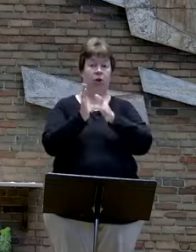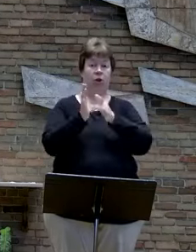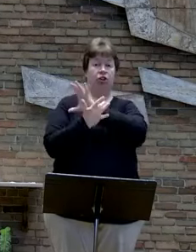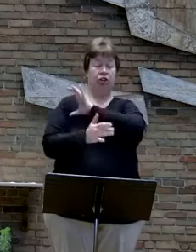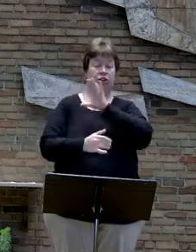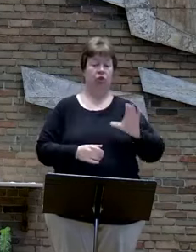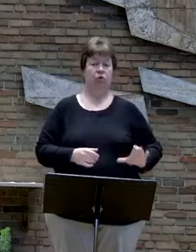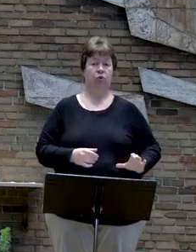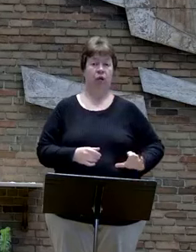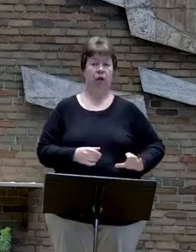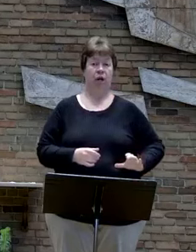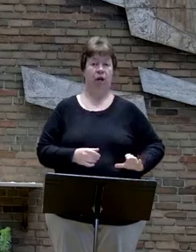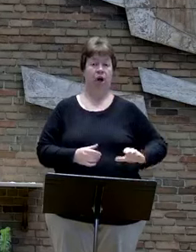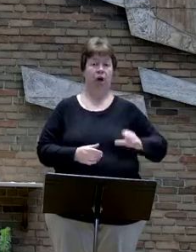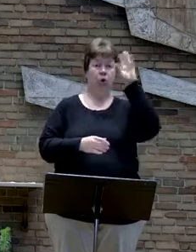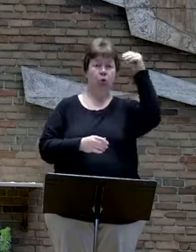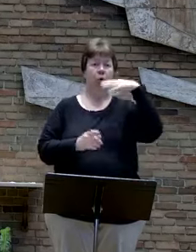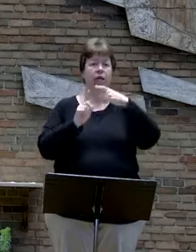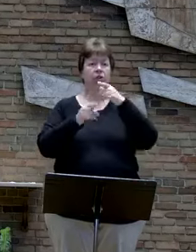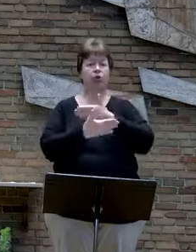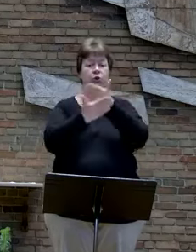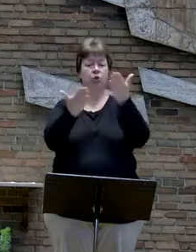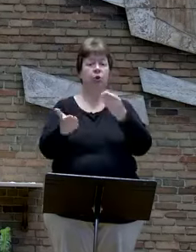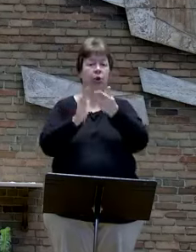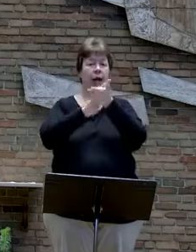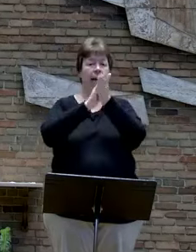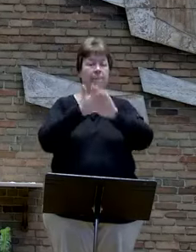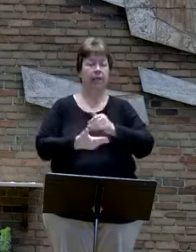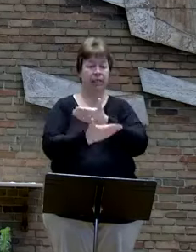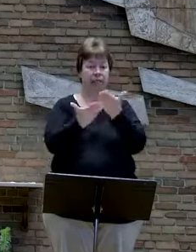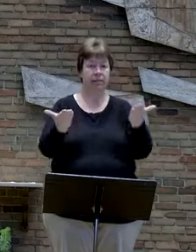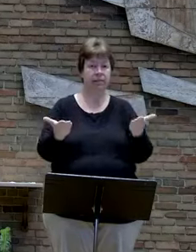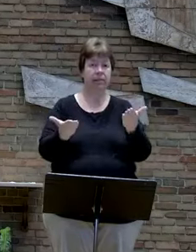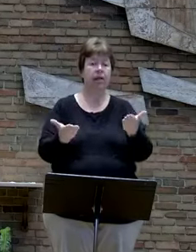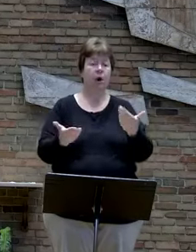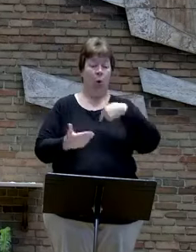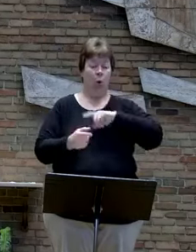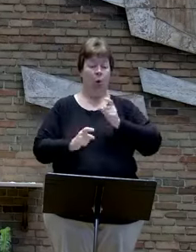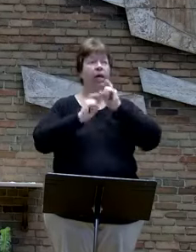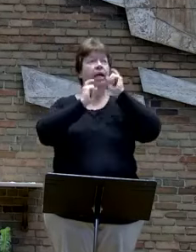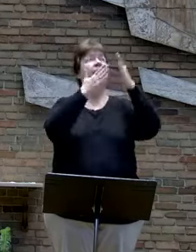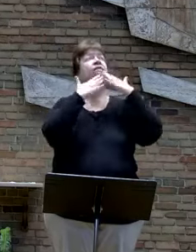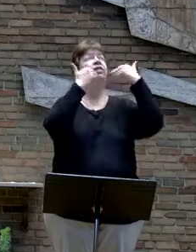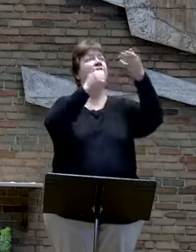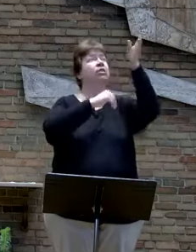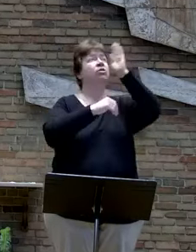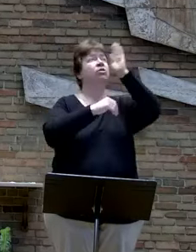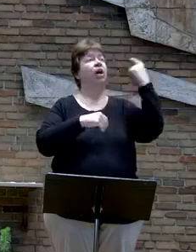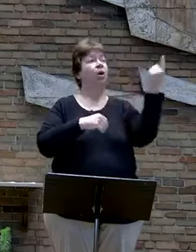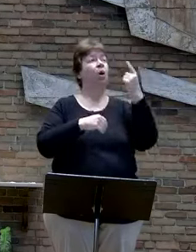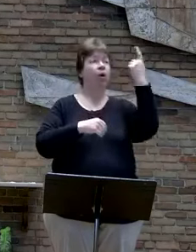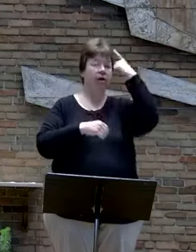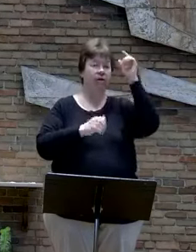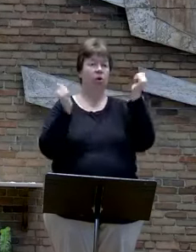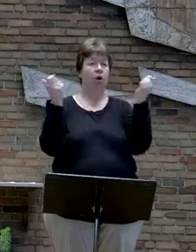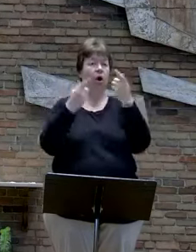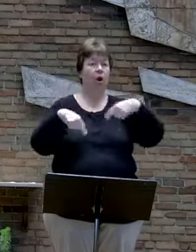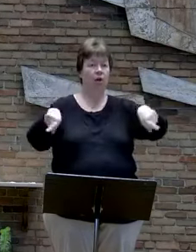Christ, grace to you and peace. We give thanks to God always for all of